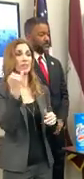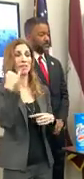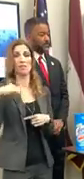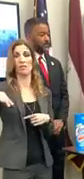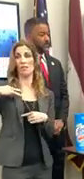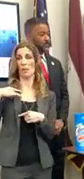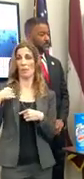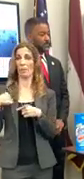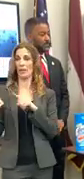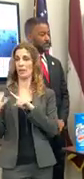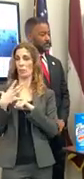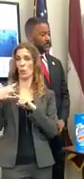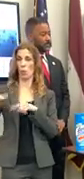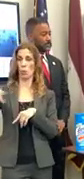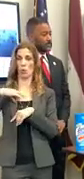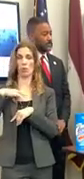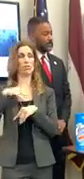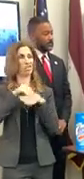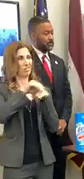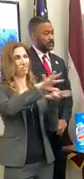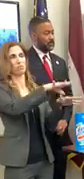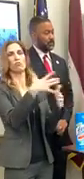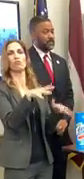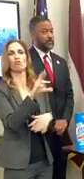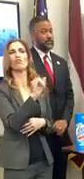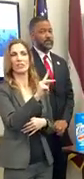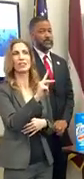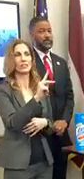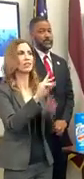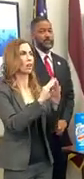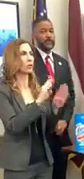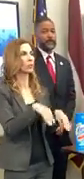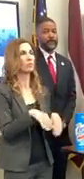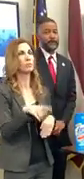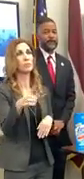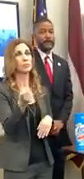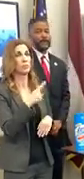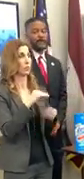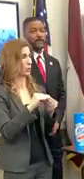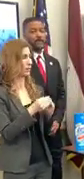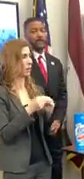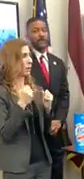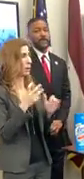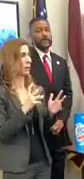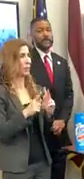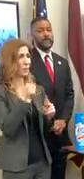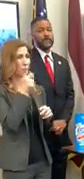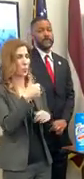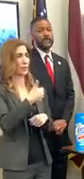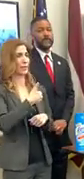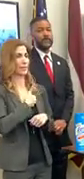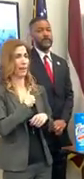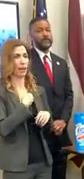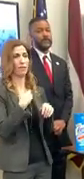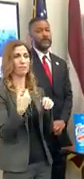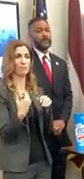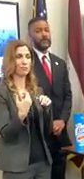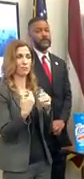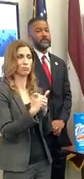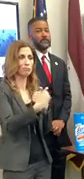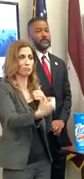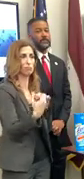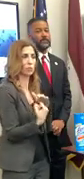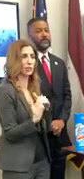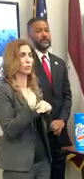exposed could actually cause substantial risk. Speaking of numbers, do we have a number on how many people are in self-quarantine or being monitored that